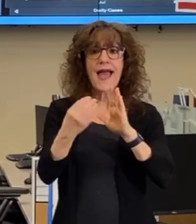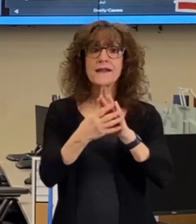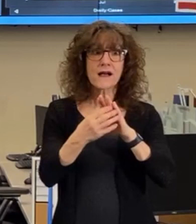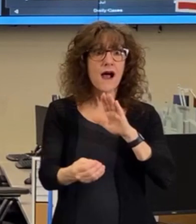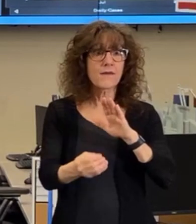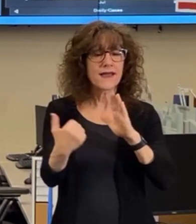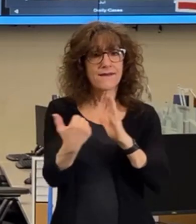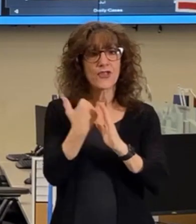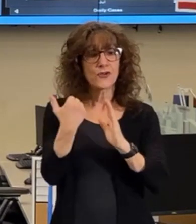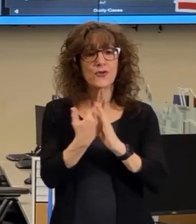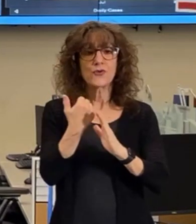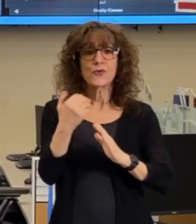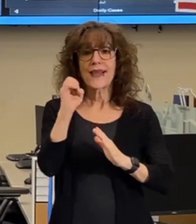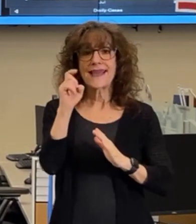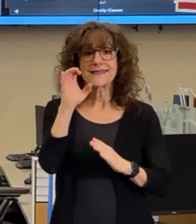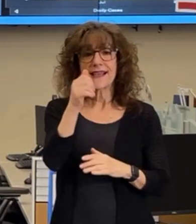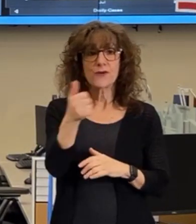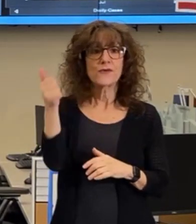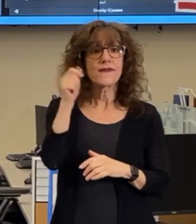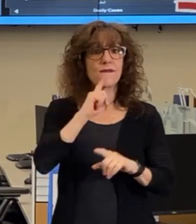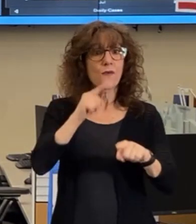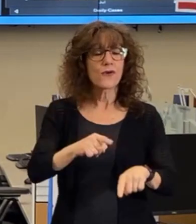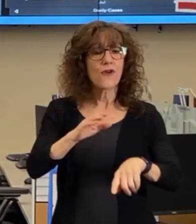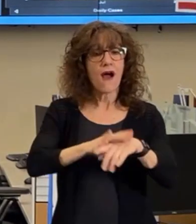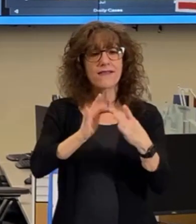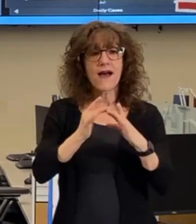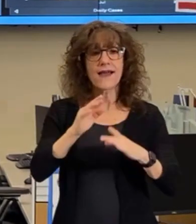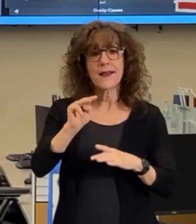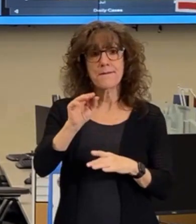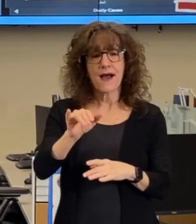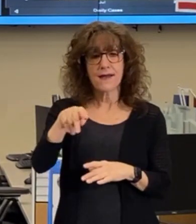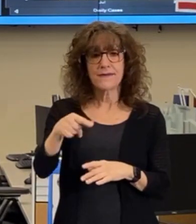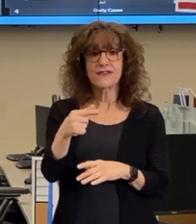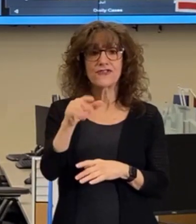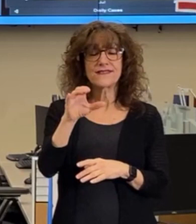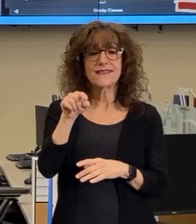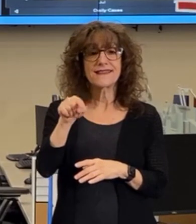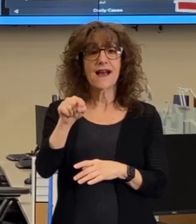of the newest executive order, will be available online at